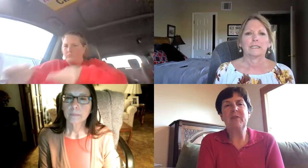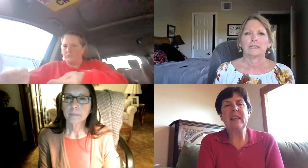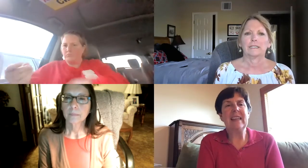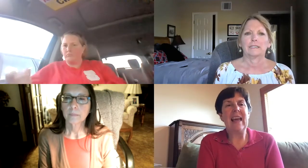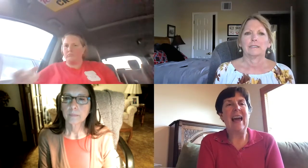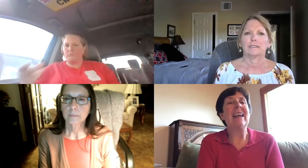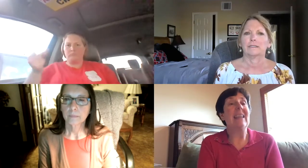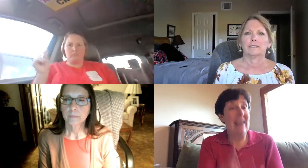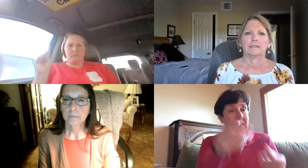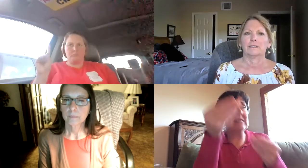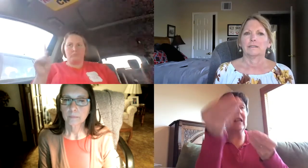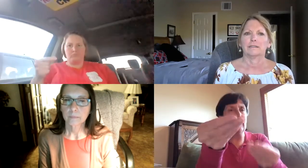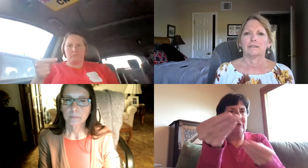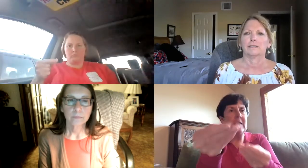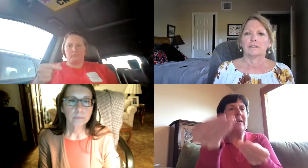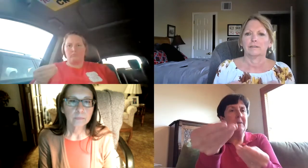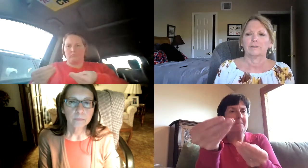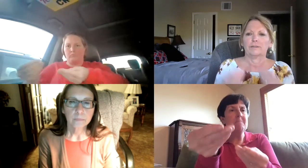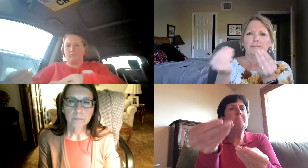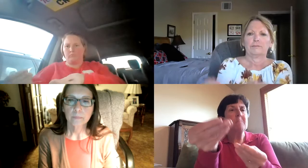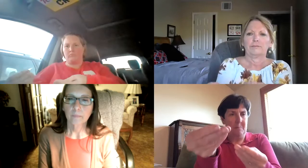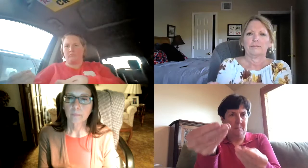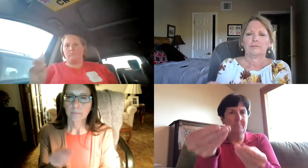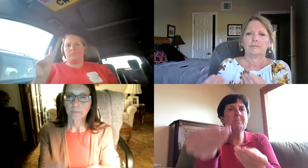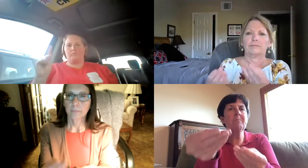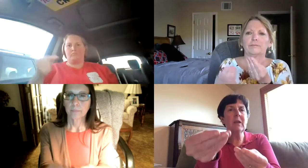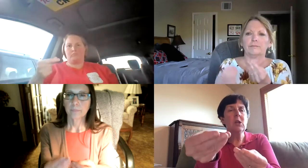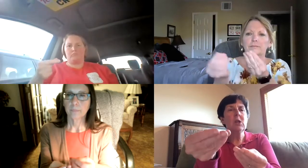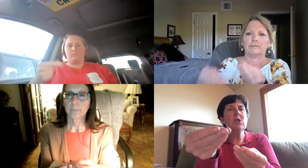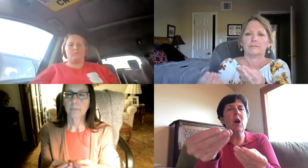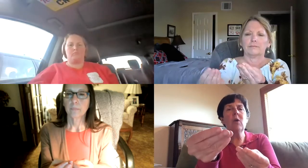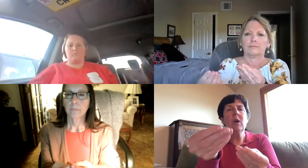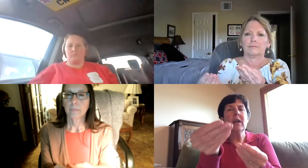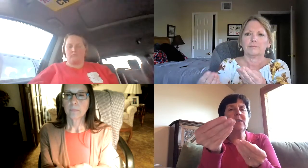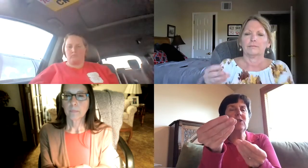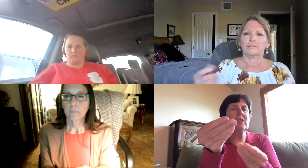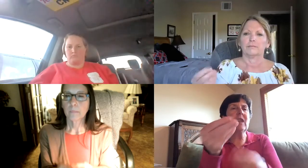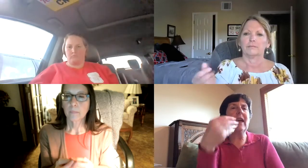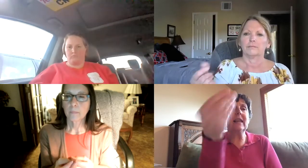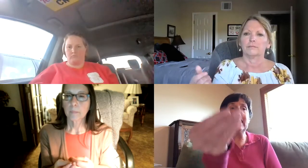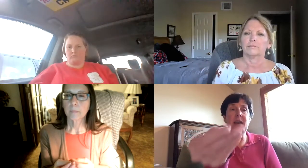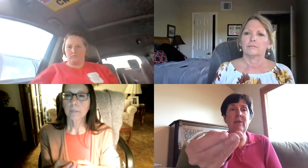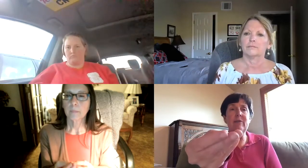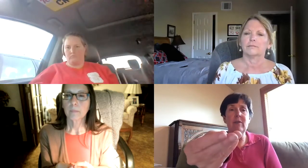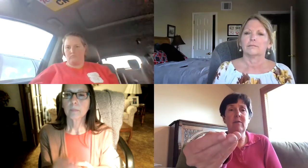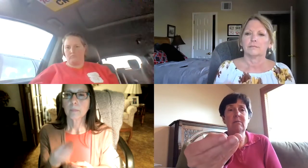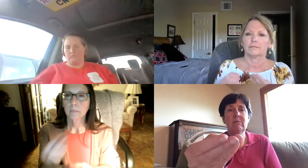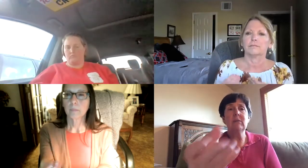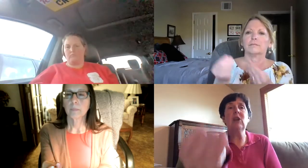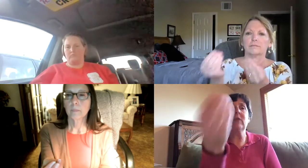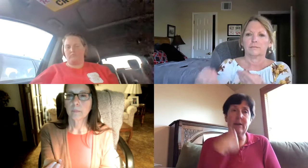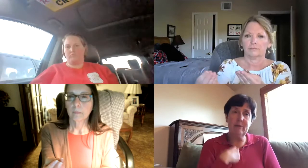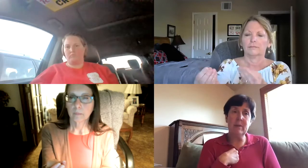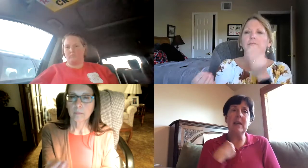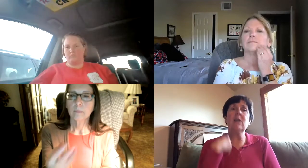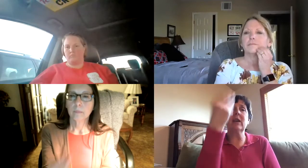Or feed the cat. Excellent. Feed. Mm-hmm. So it's just like give, you